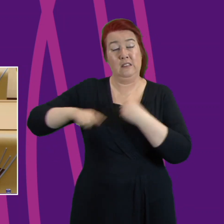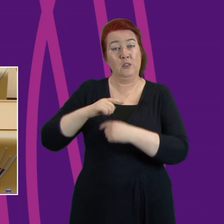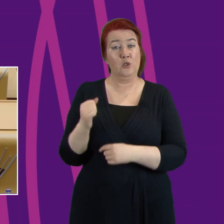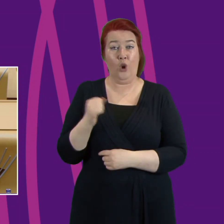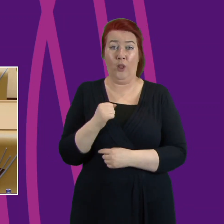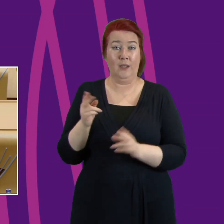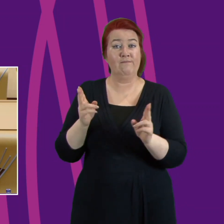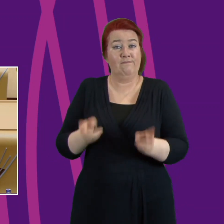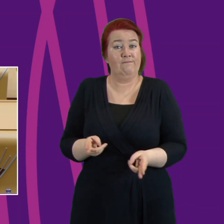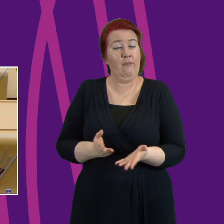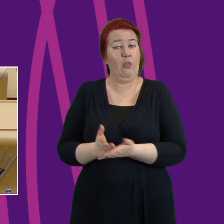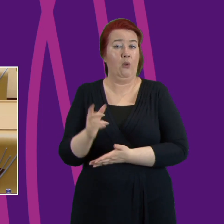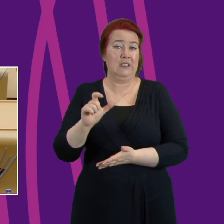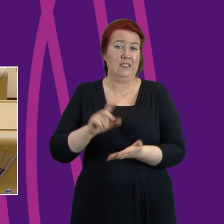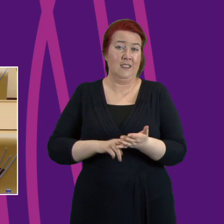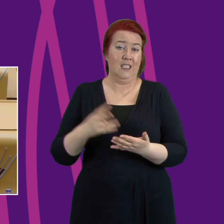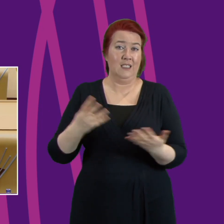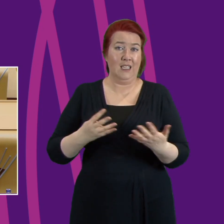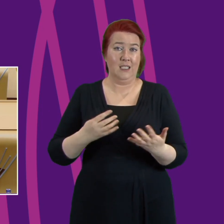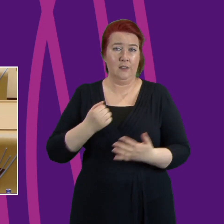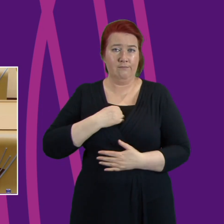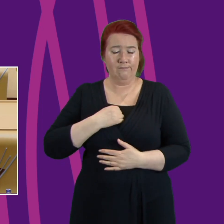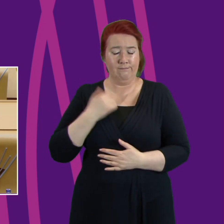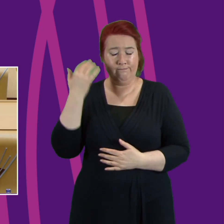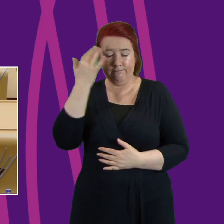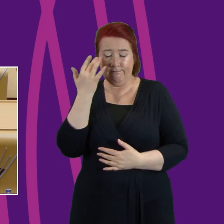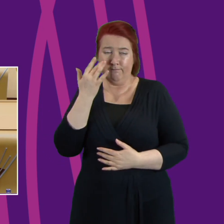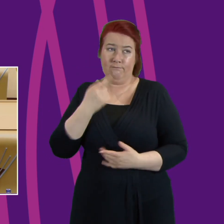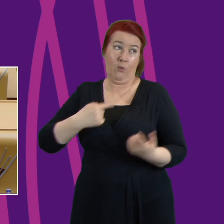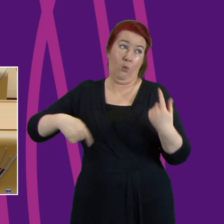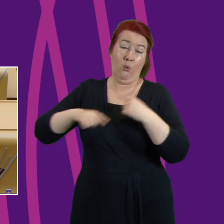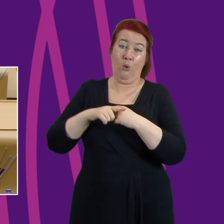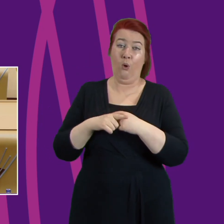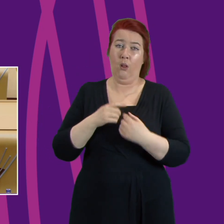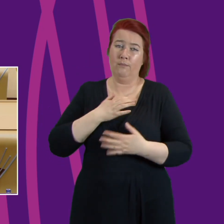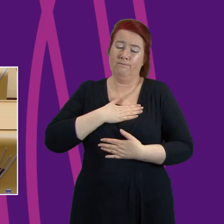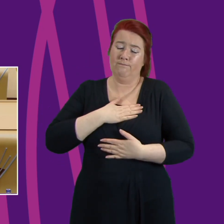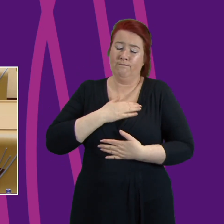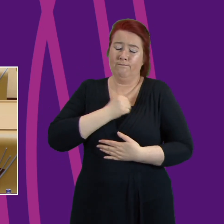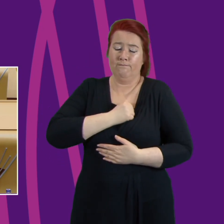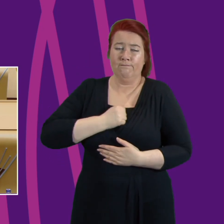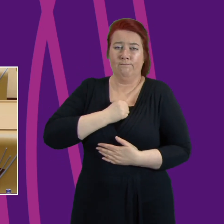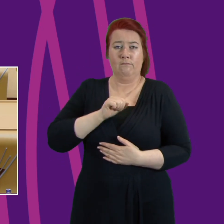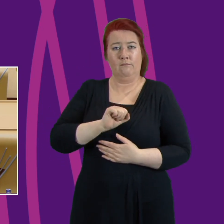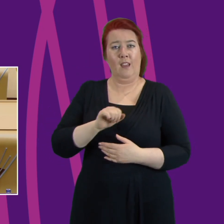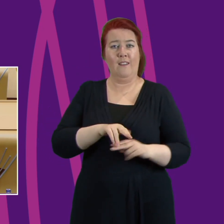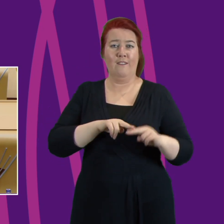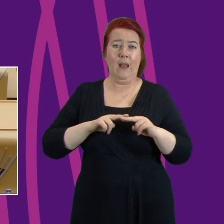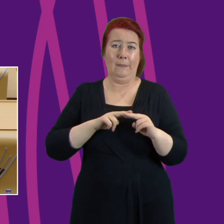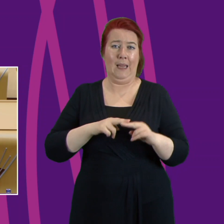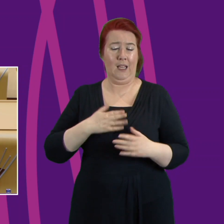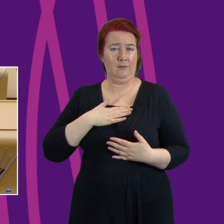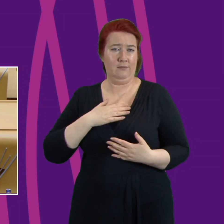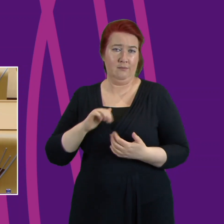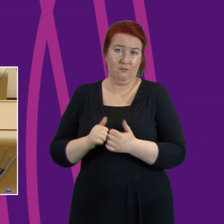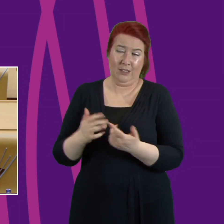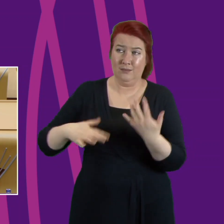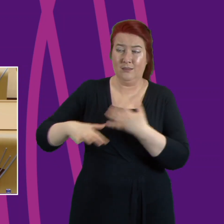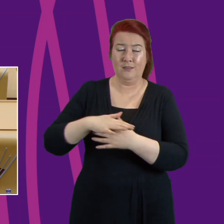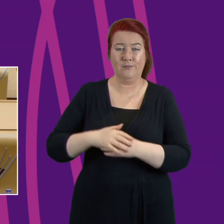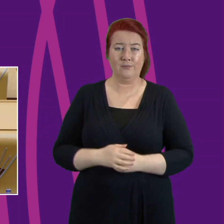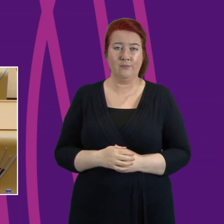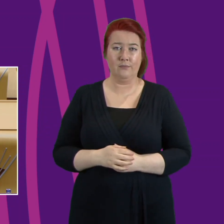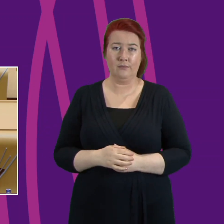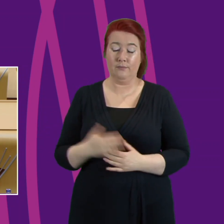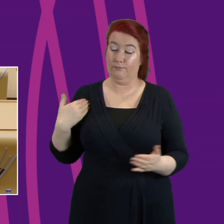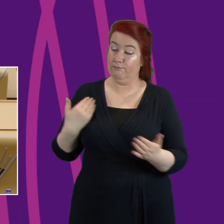Covid-19, and my thoughts, and I know those of members across the Chamber, are with their families and loved ones. In the last 24